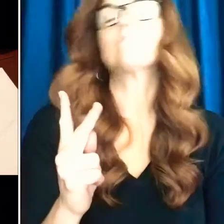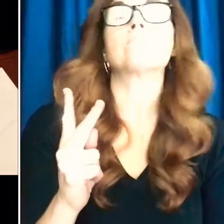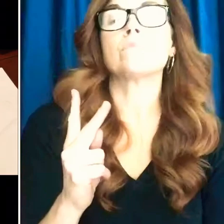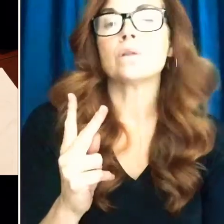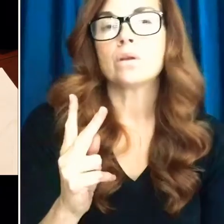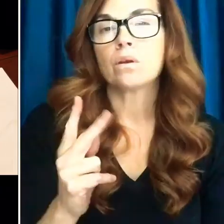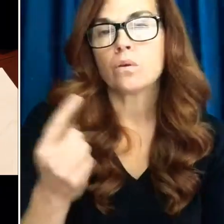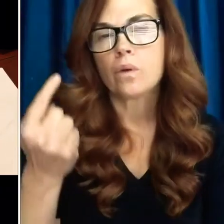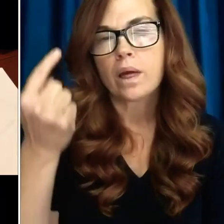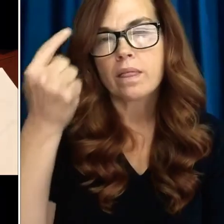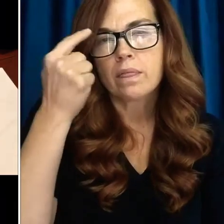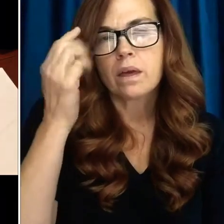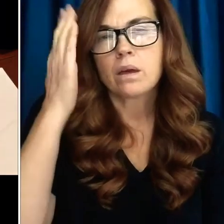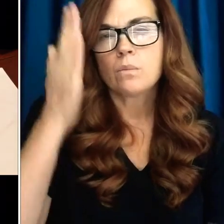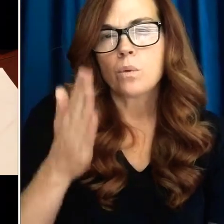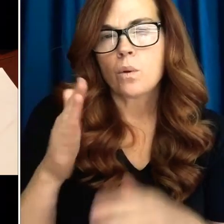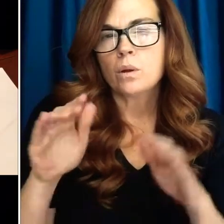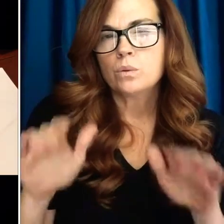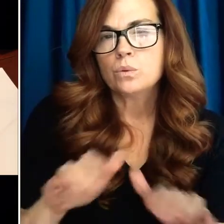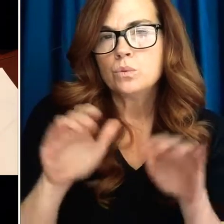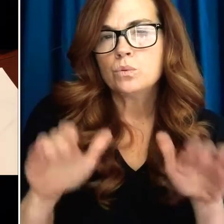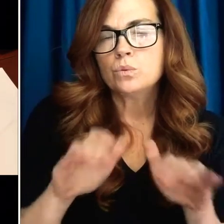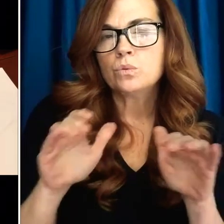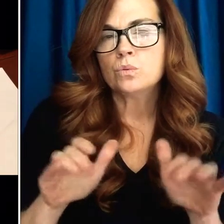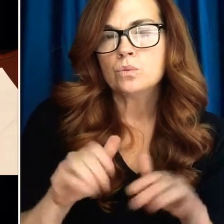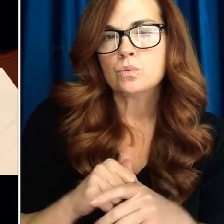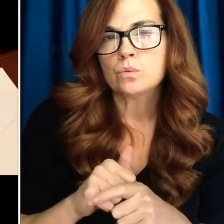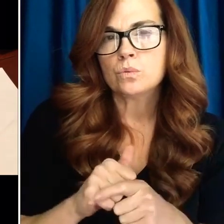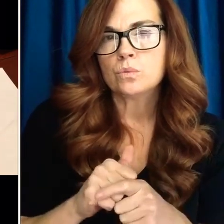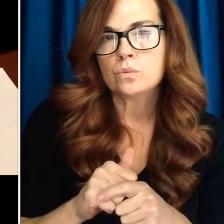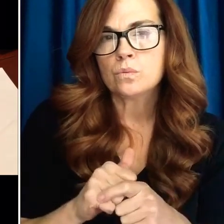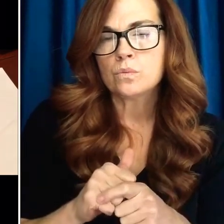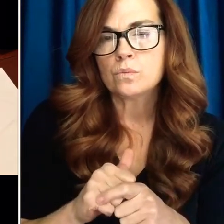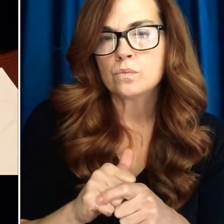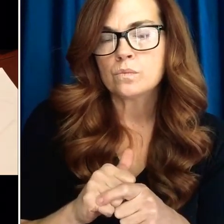So what I think I am going to do,